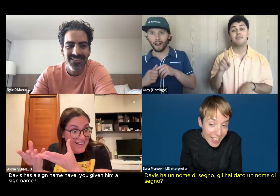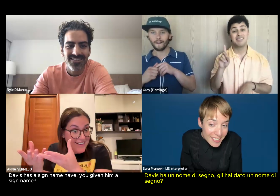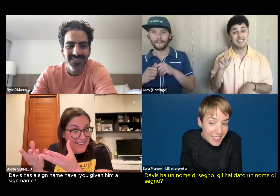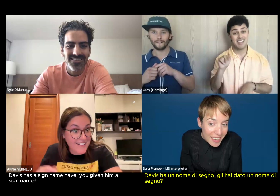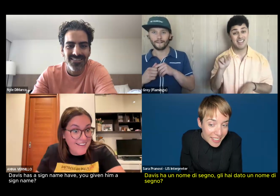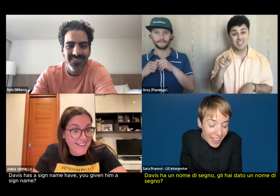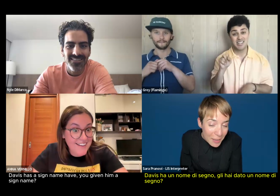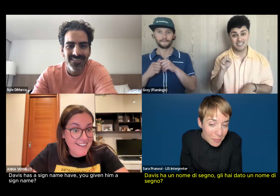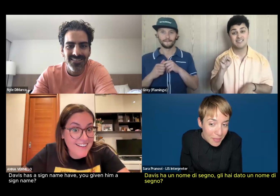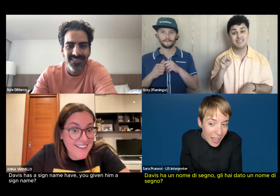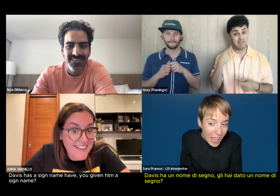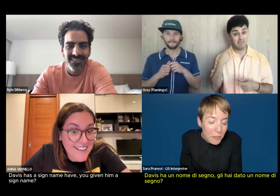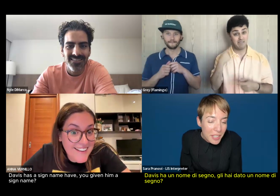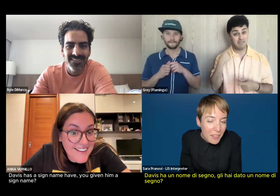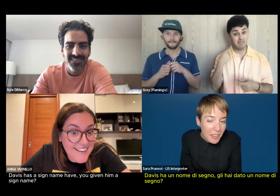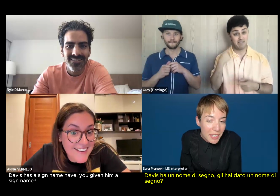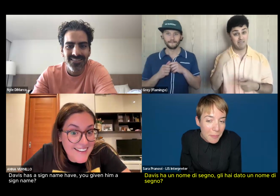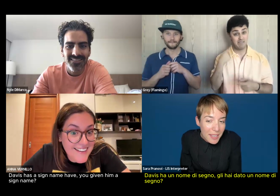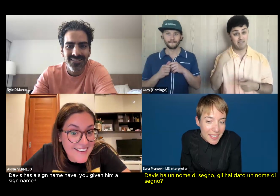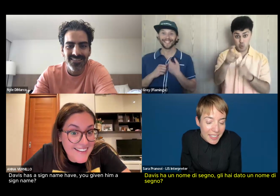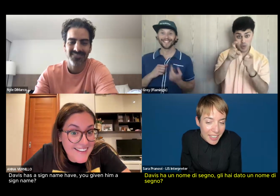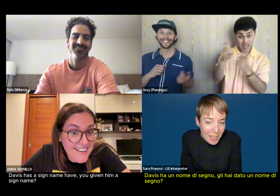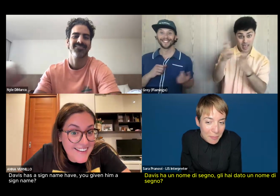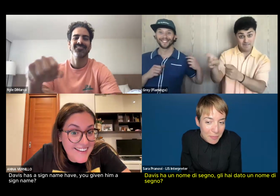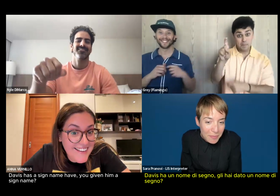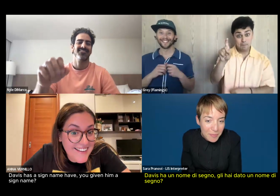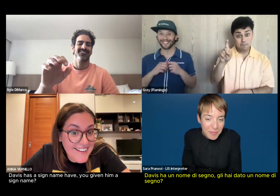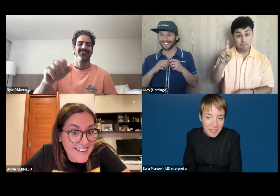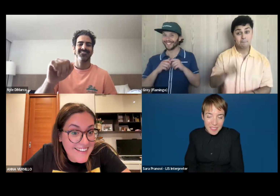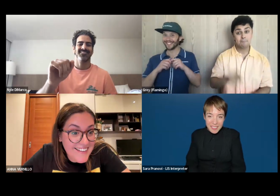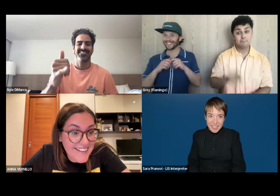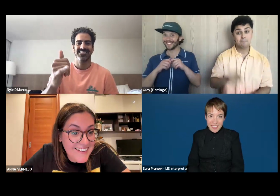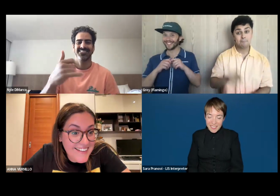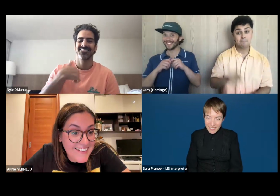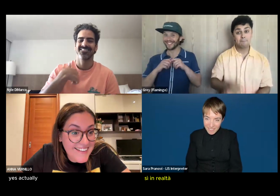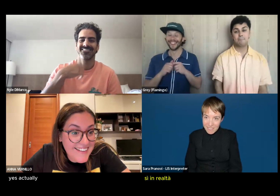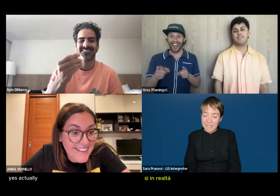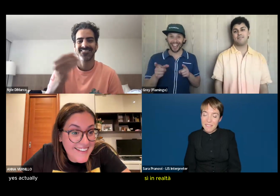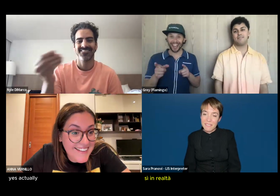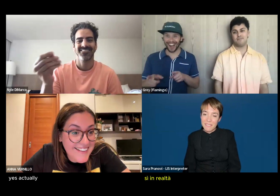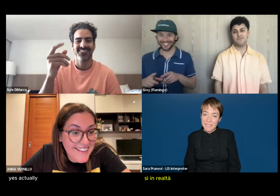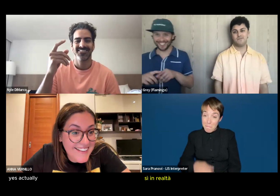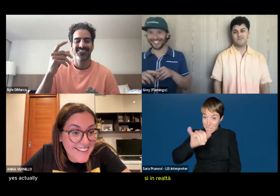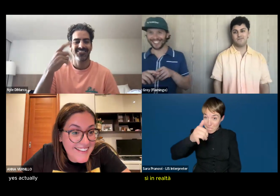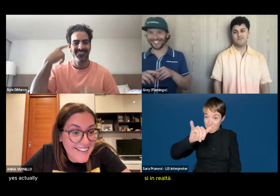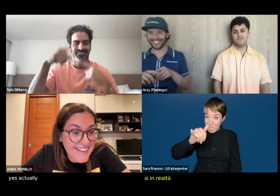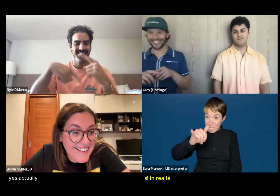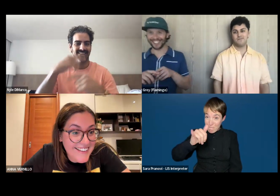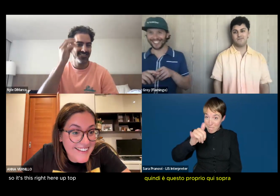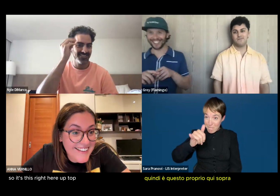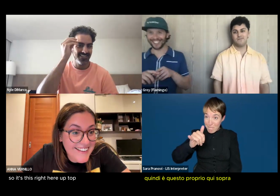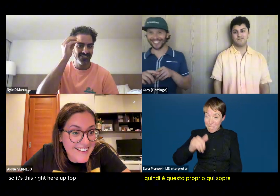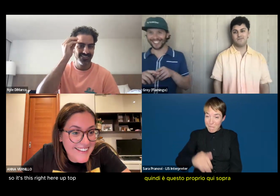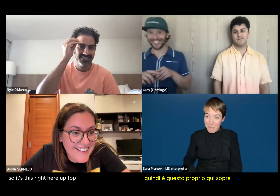Davis has a sign name. Have you given him a sign name? Yes,